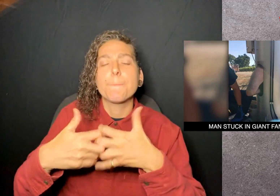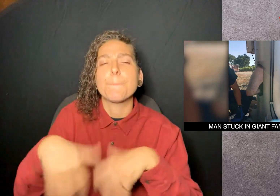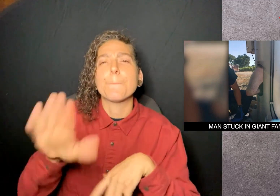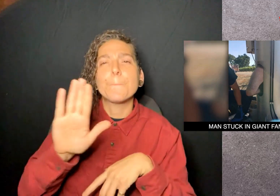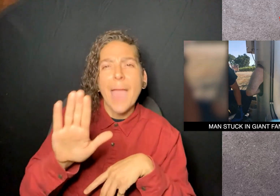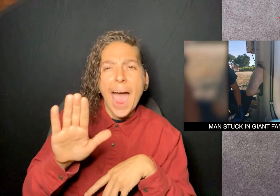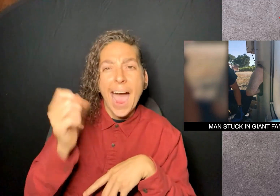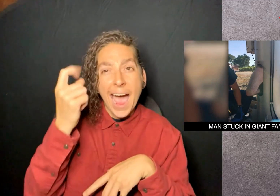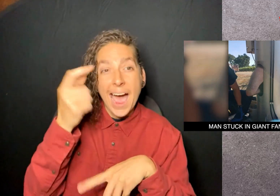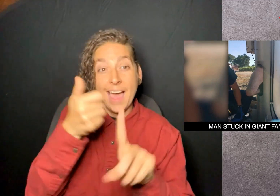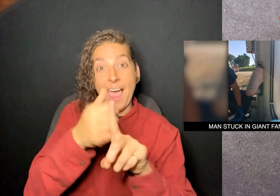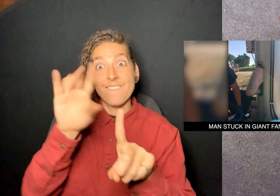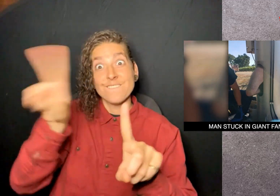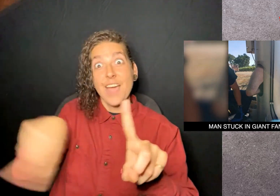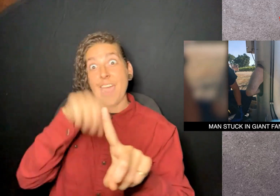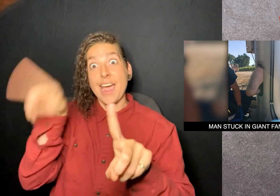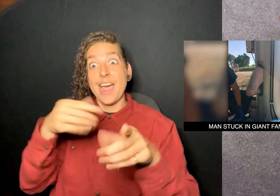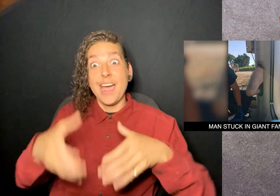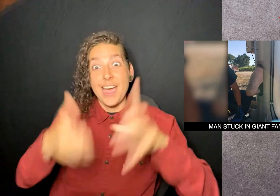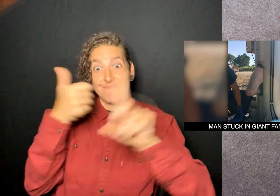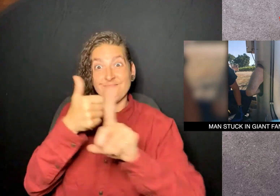But the fan was not an antique.